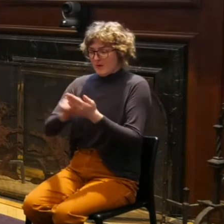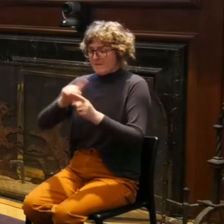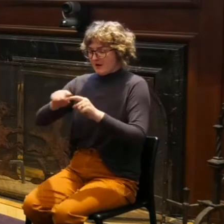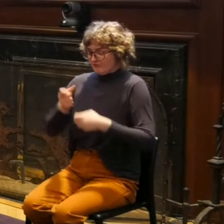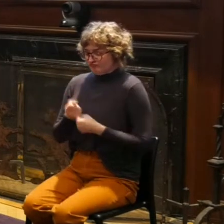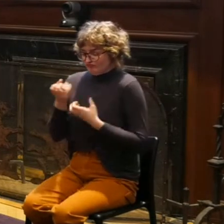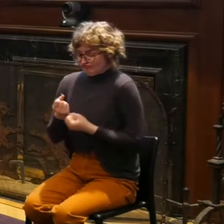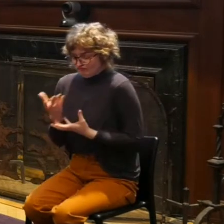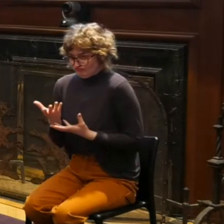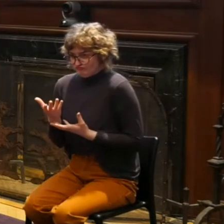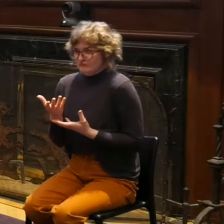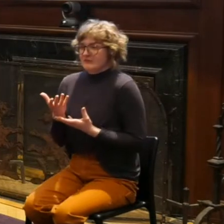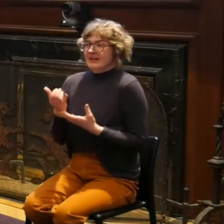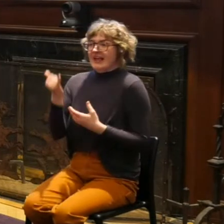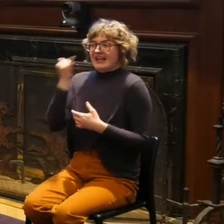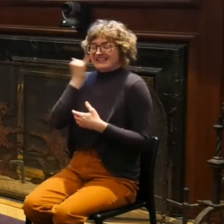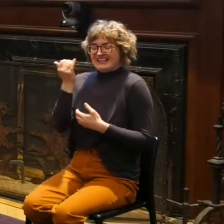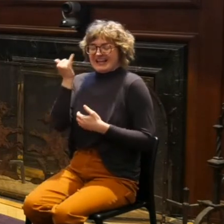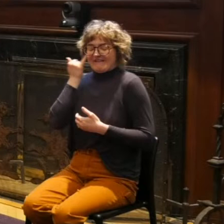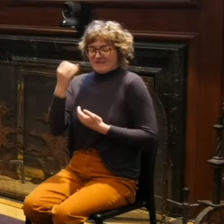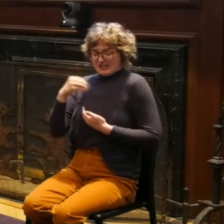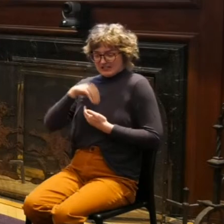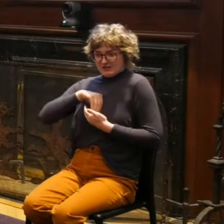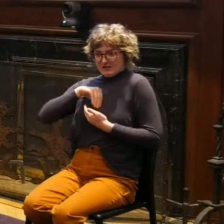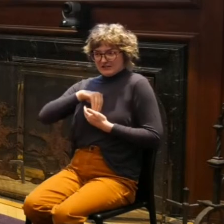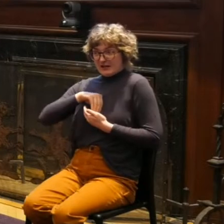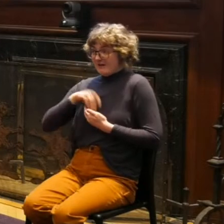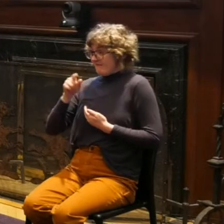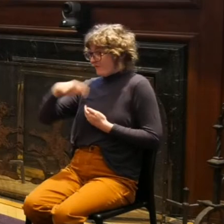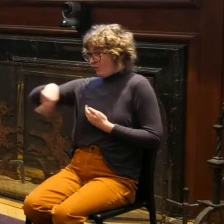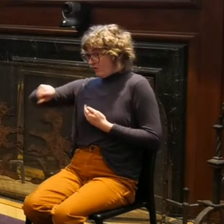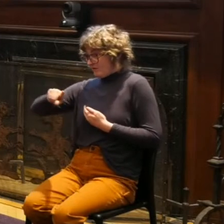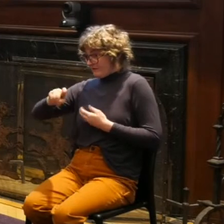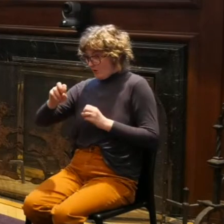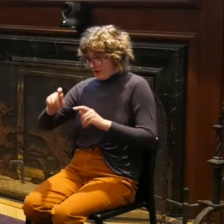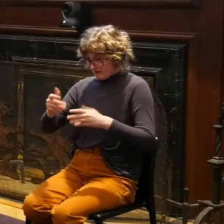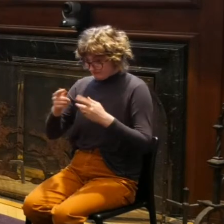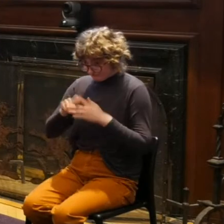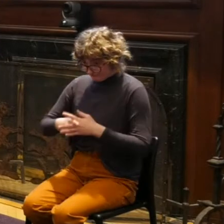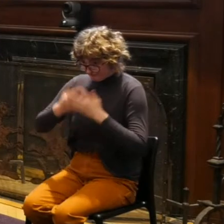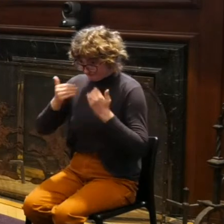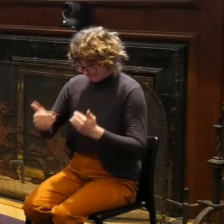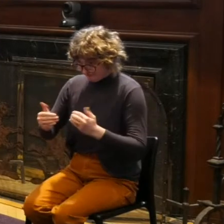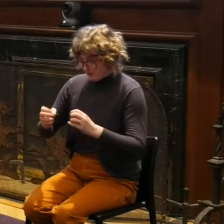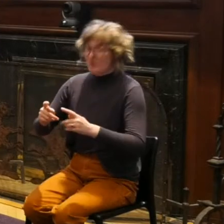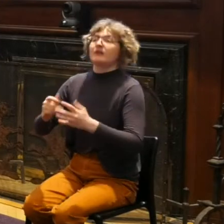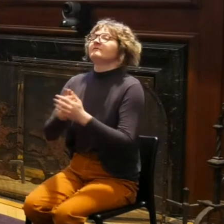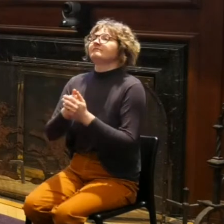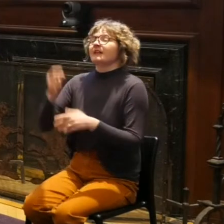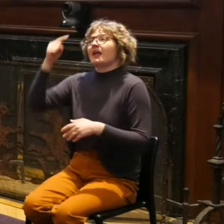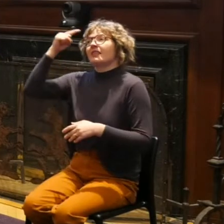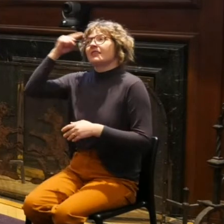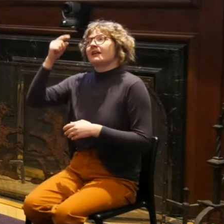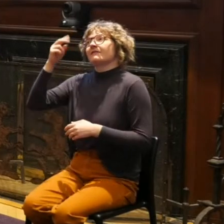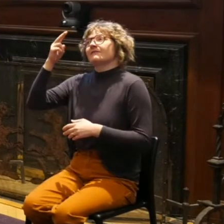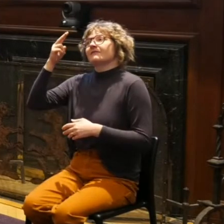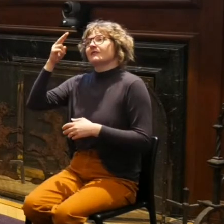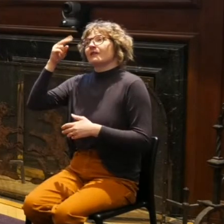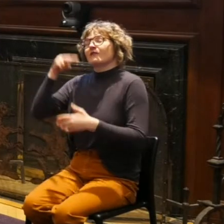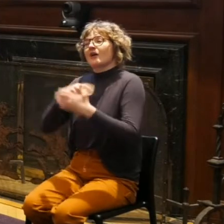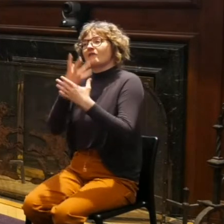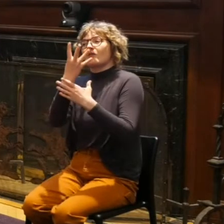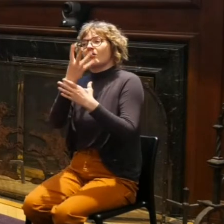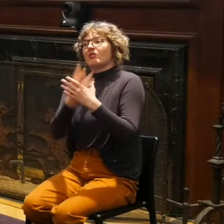poem and see if it's still in there for you guys. So here we go. To think of the forever lost, the cost